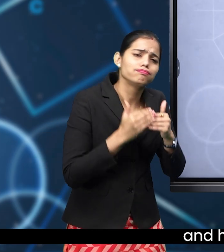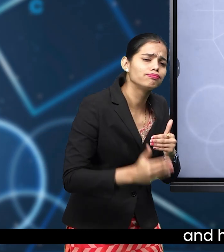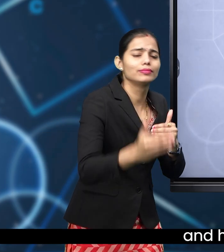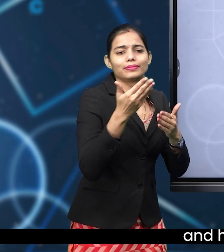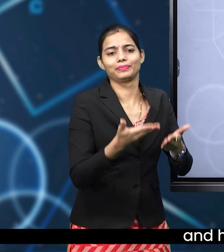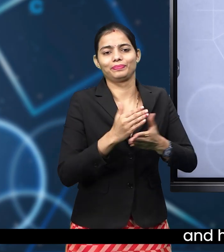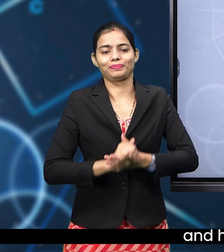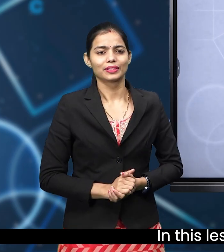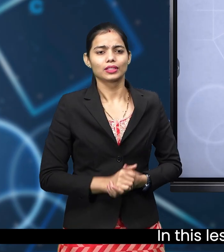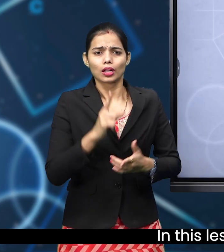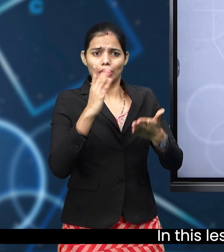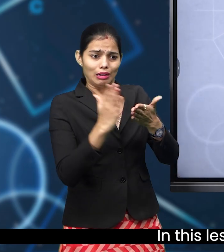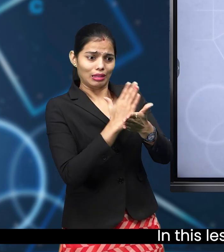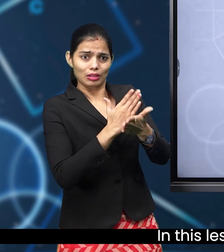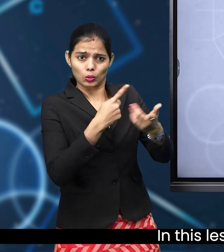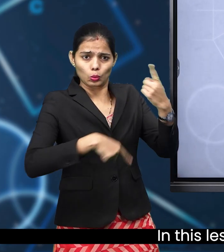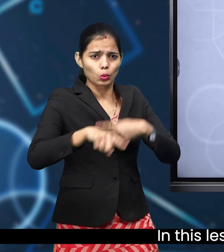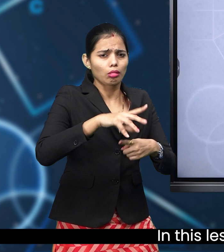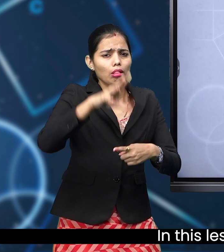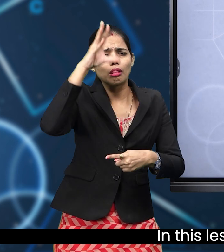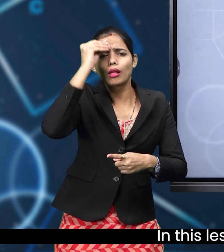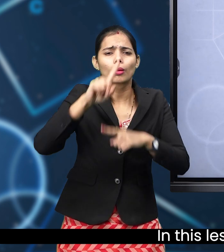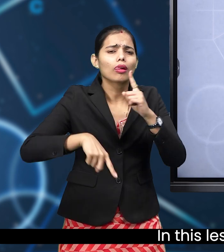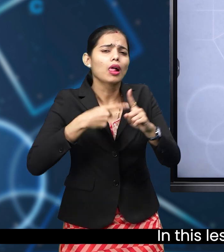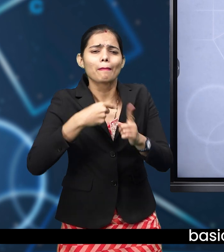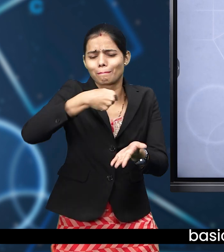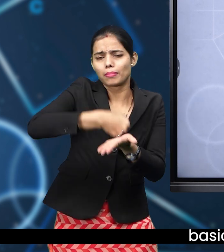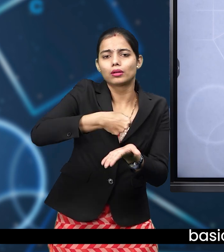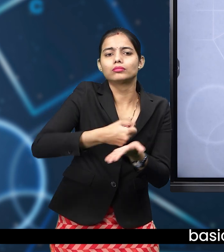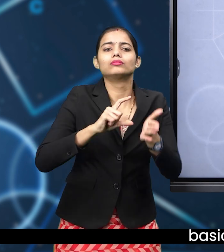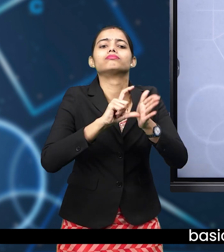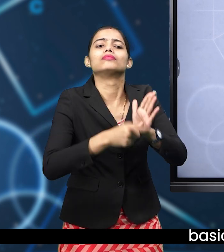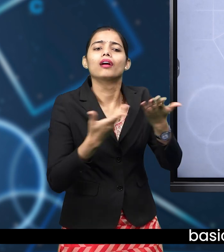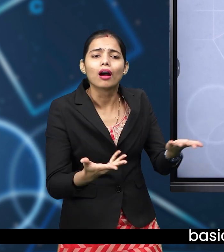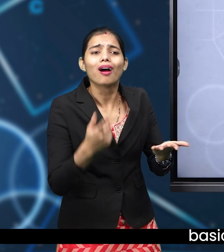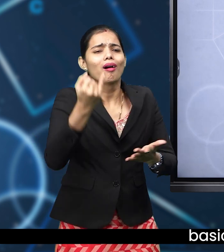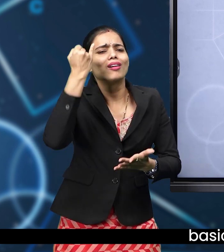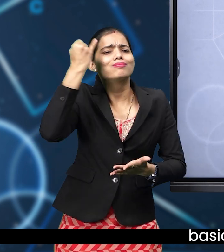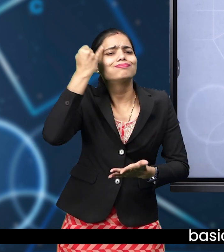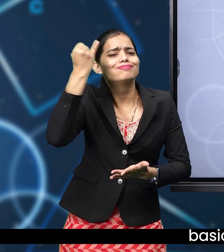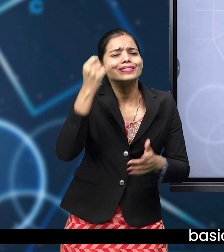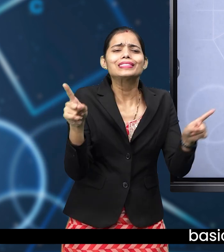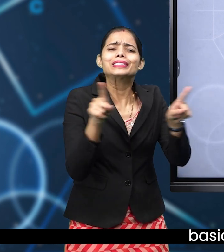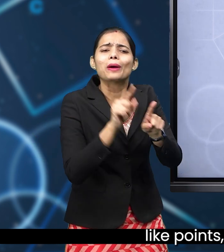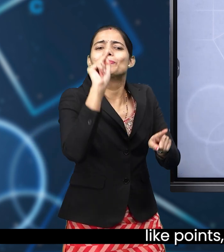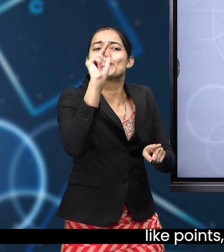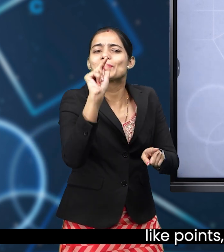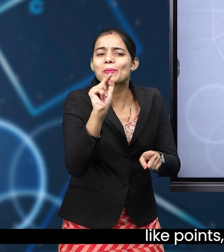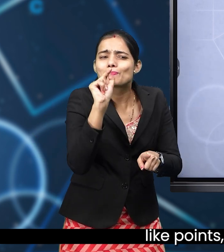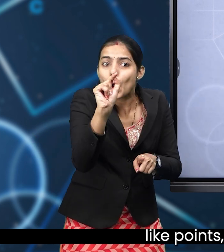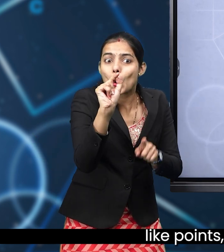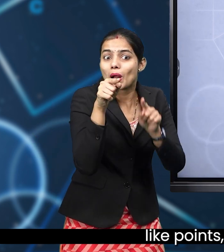together. In this lesson, we will learn about basic geometrical ideas